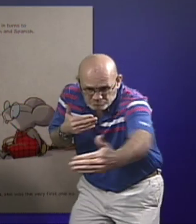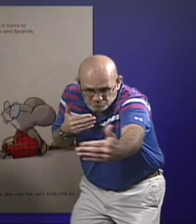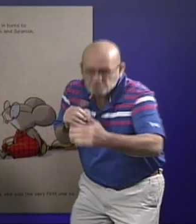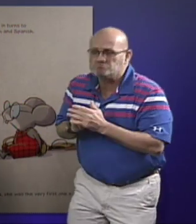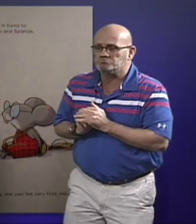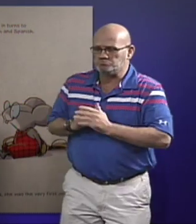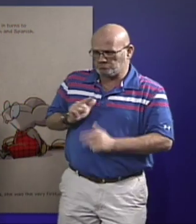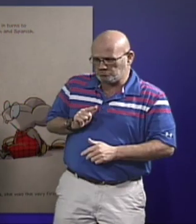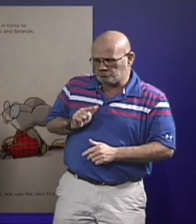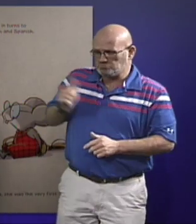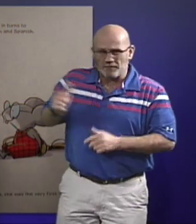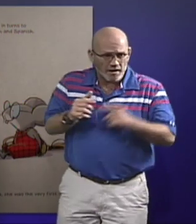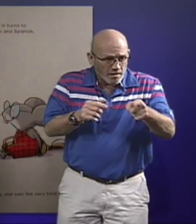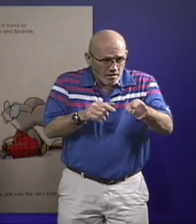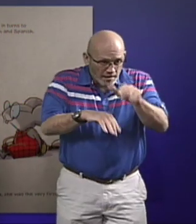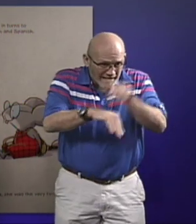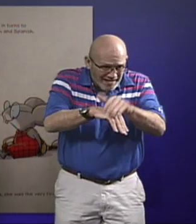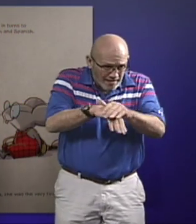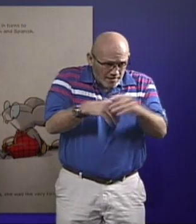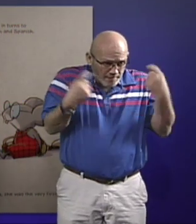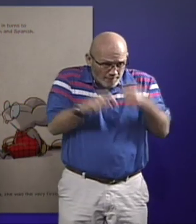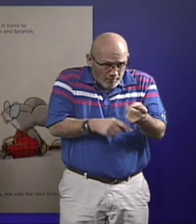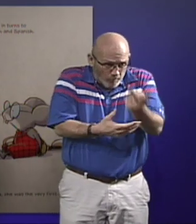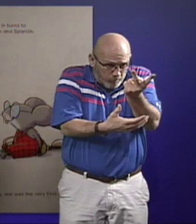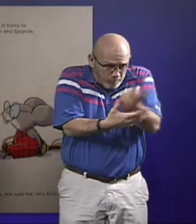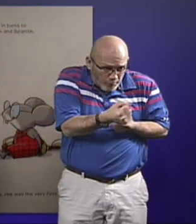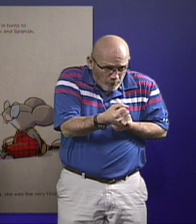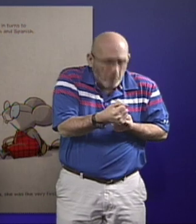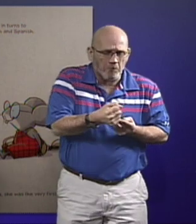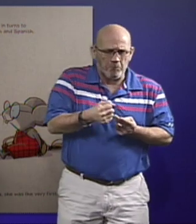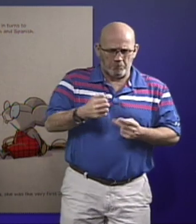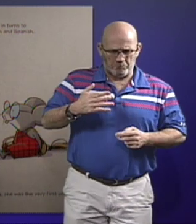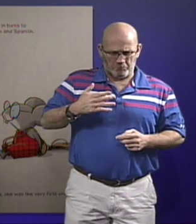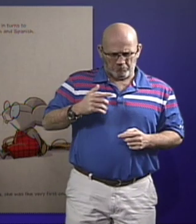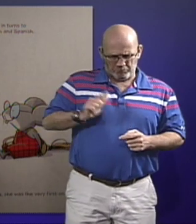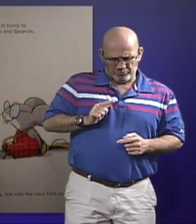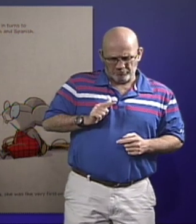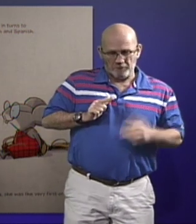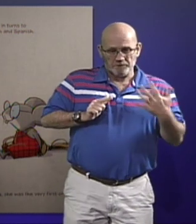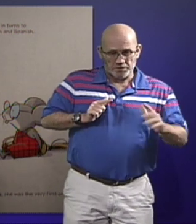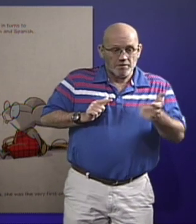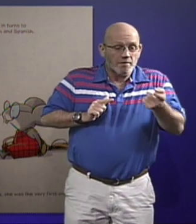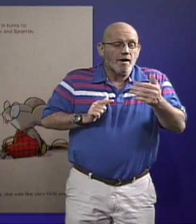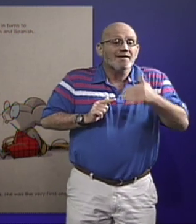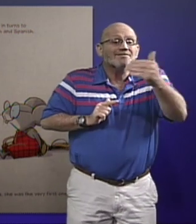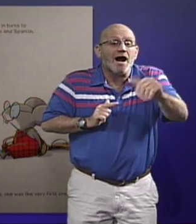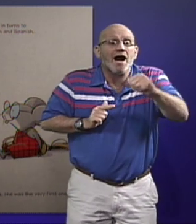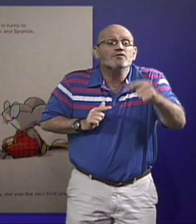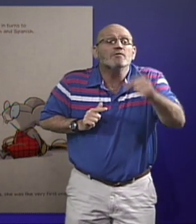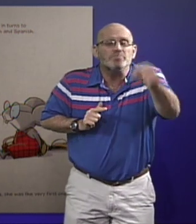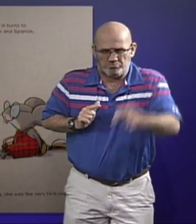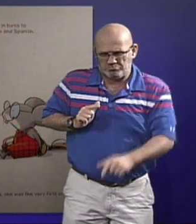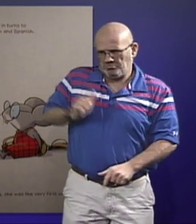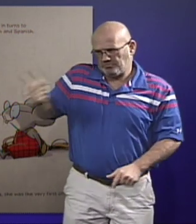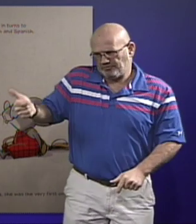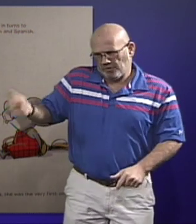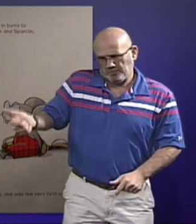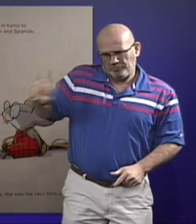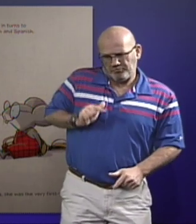And they agreed that from now on, they would take it in turns to leave a coin for the kids who could speak both